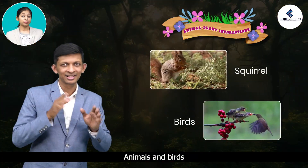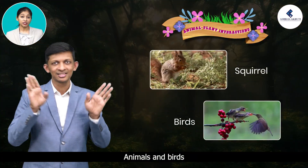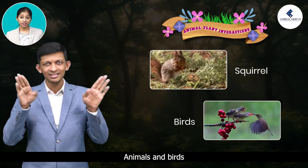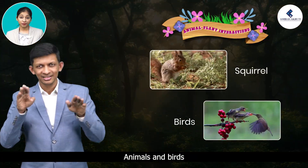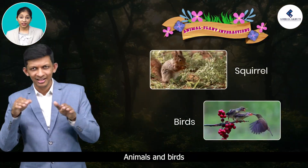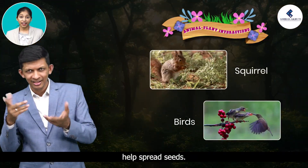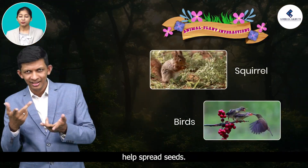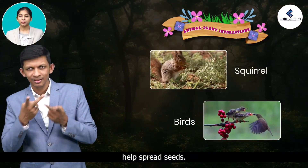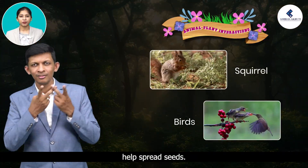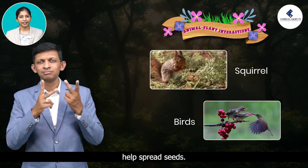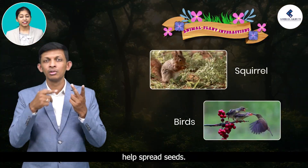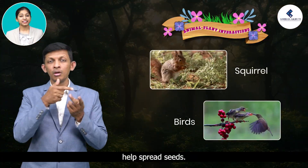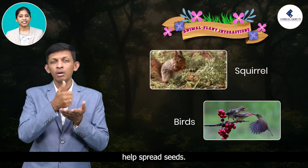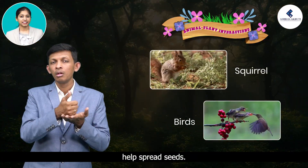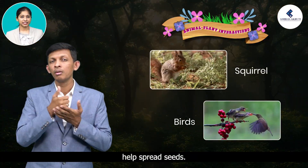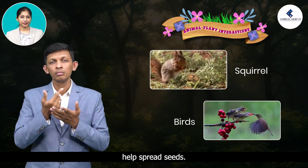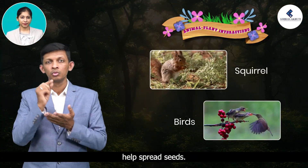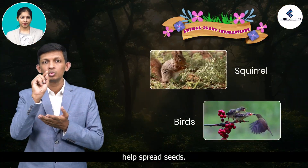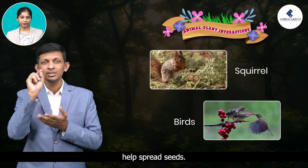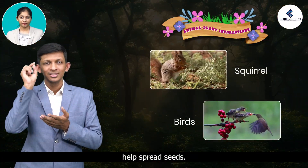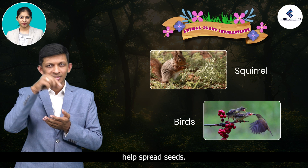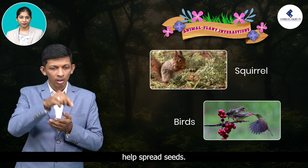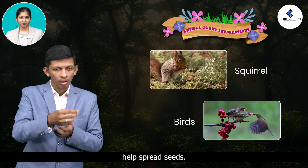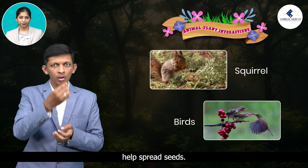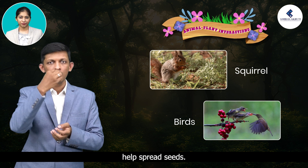Animals and birds help spread seeds.